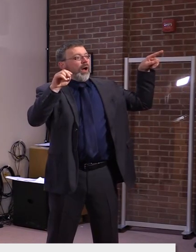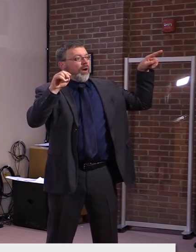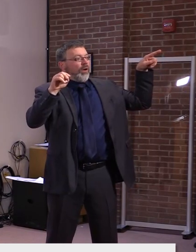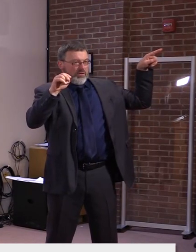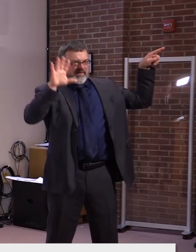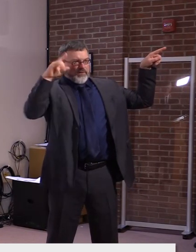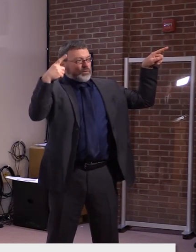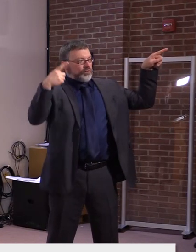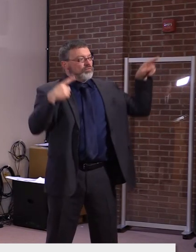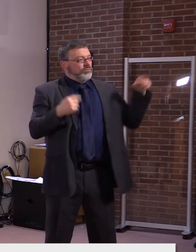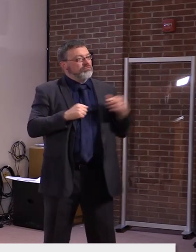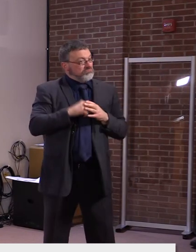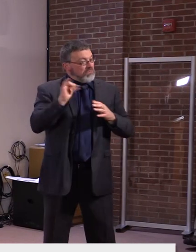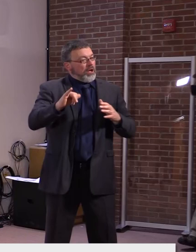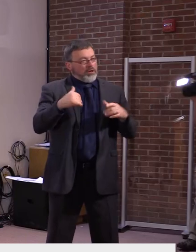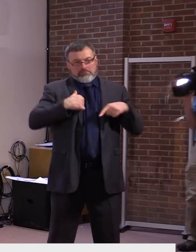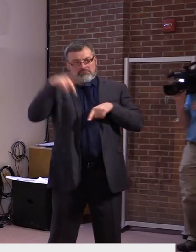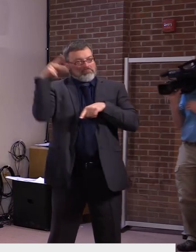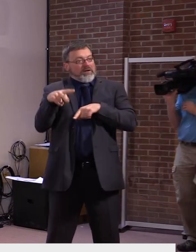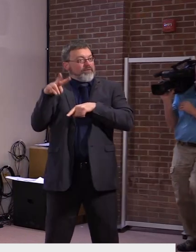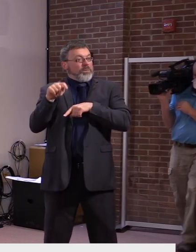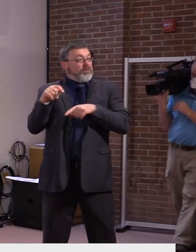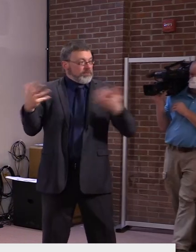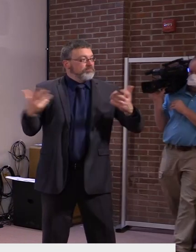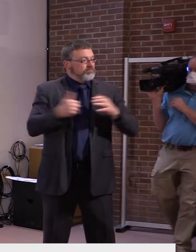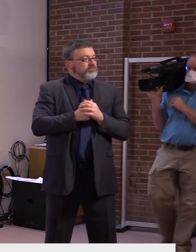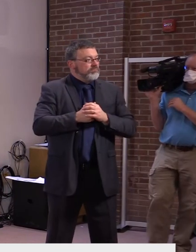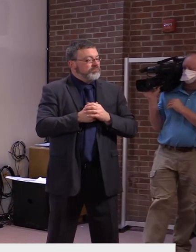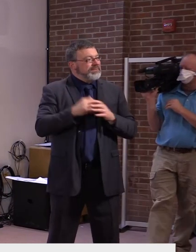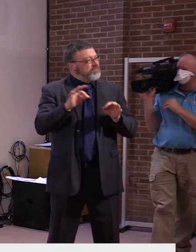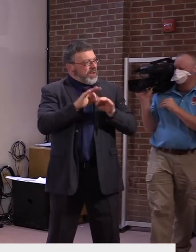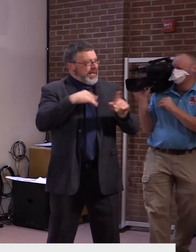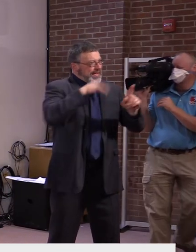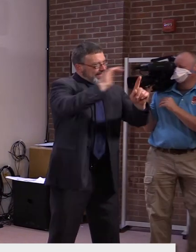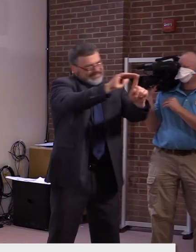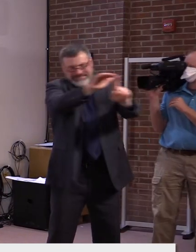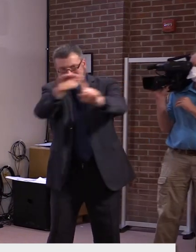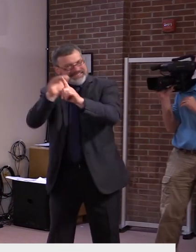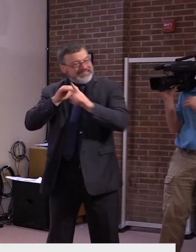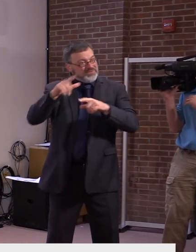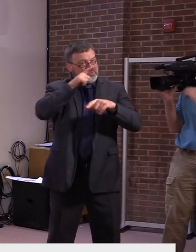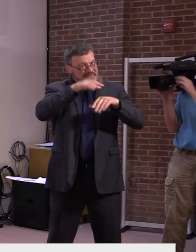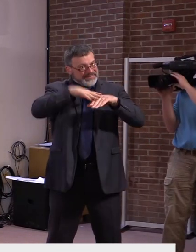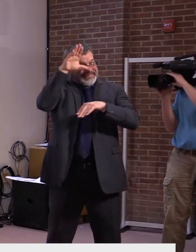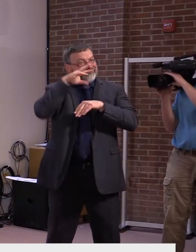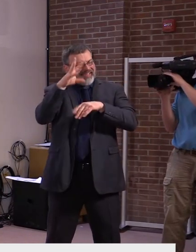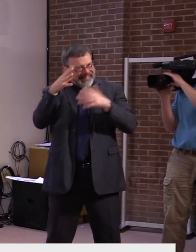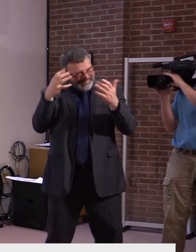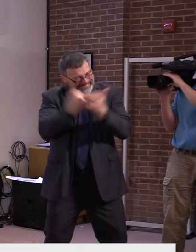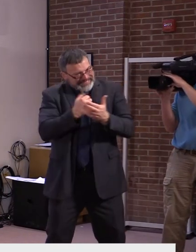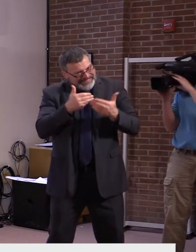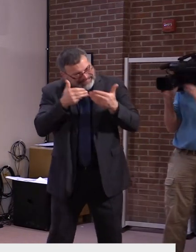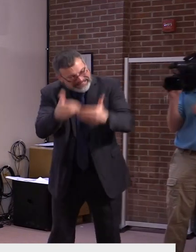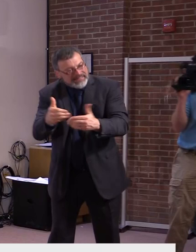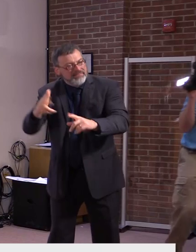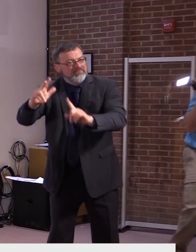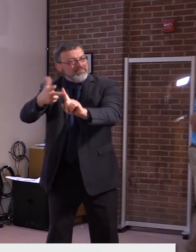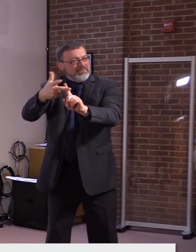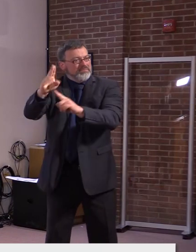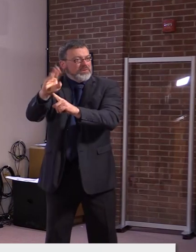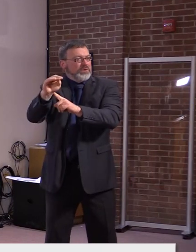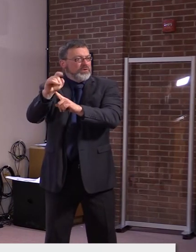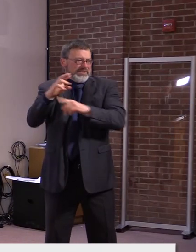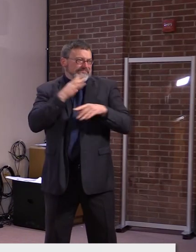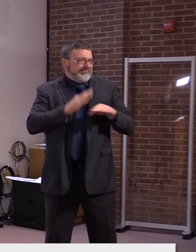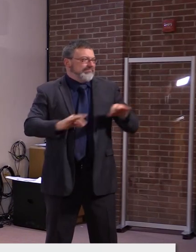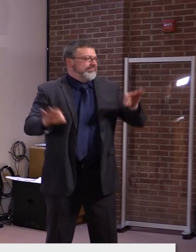is much more that we need to do in terms of spreading the word and getting people who are eligible and those who would like to getting their